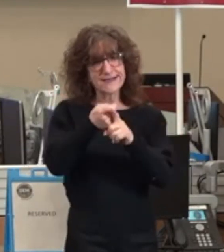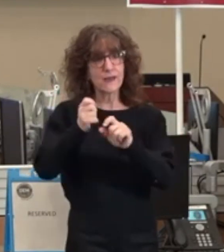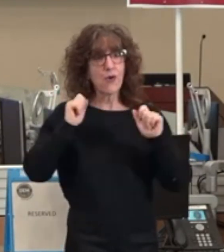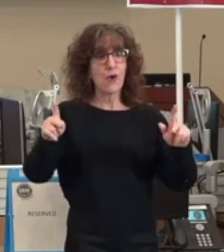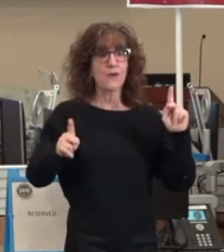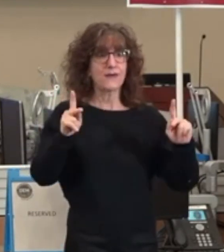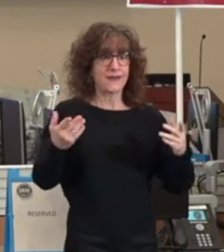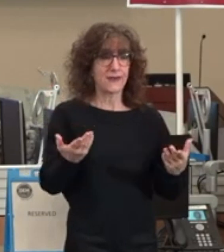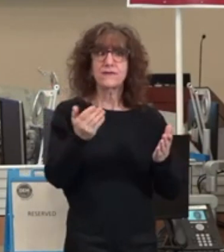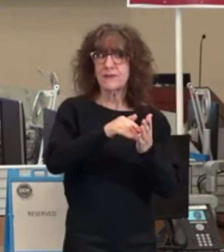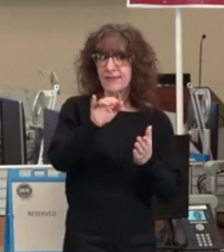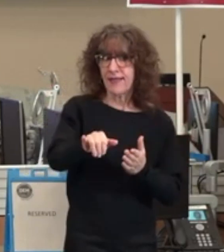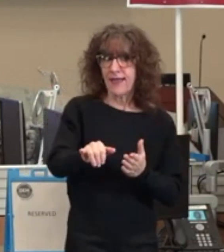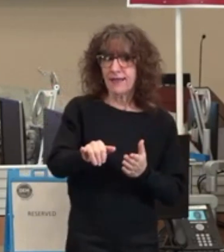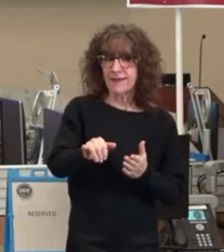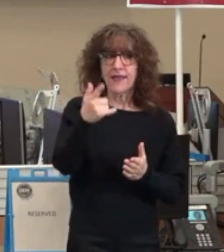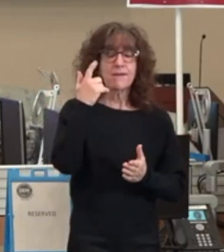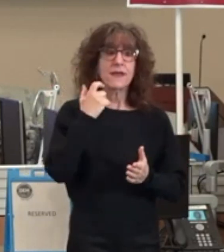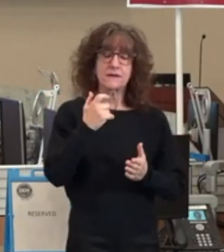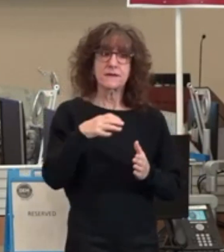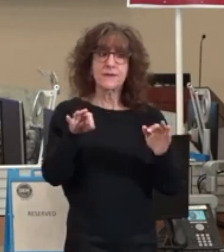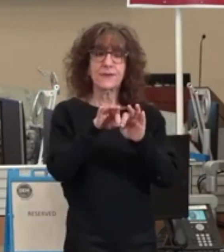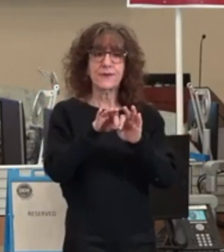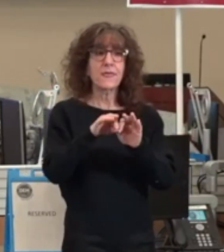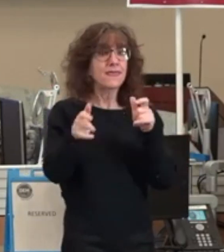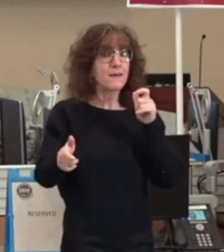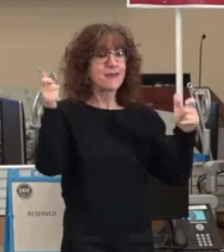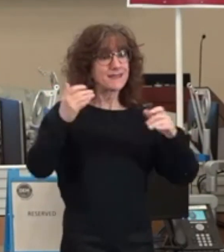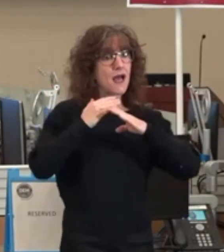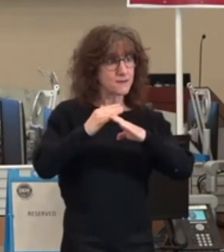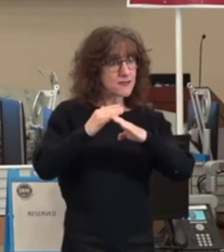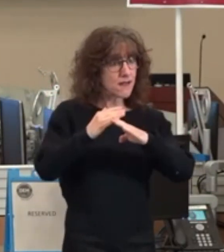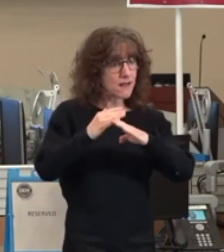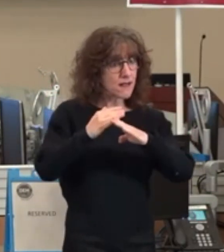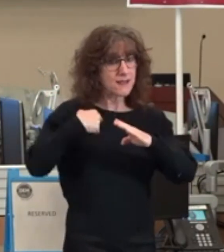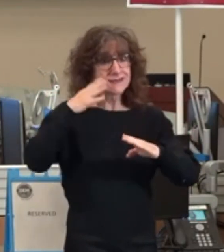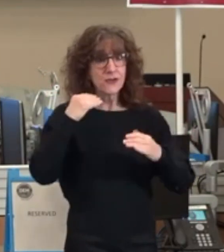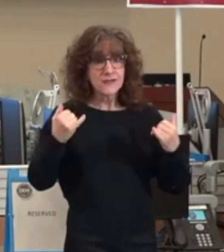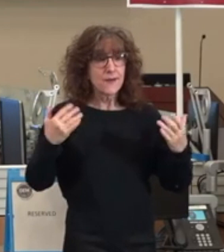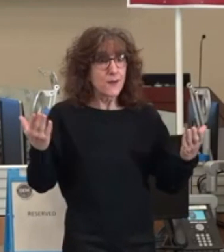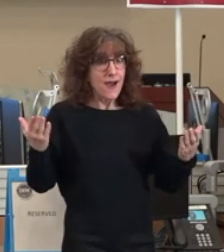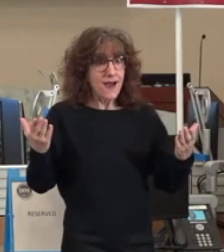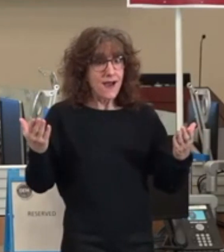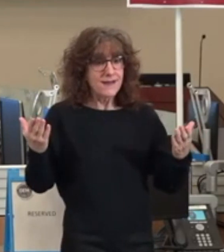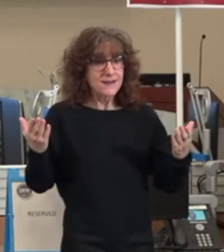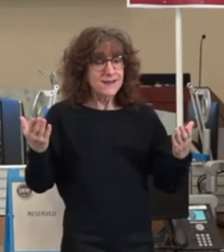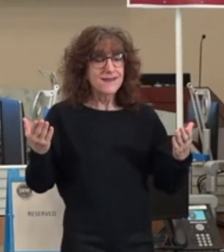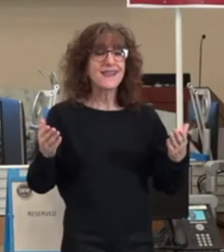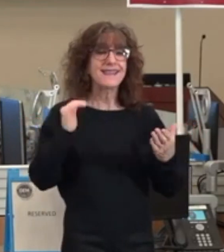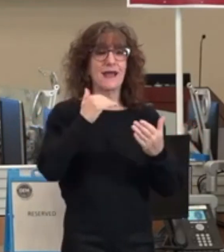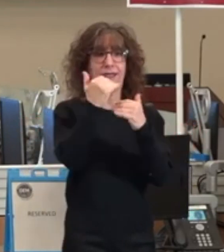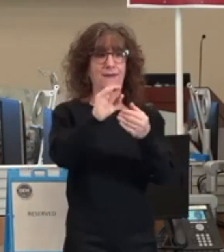Georgians. And let me repeat that because it bears repeating. The biggest obstacle that we have right now as a county is